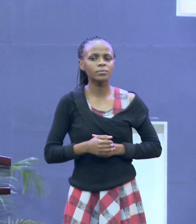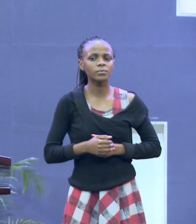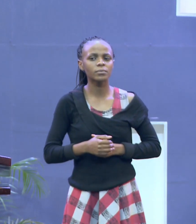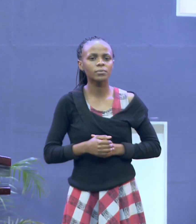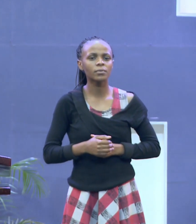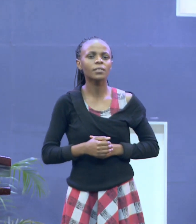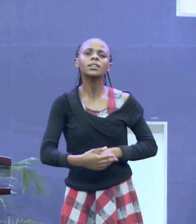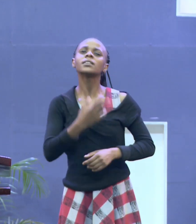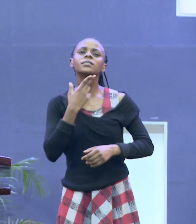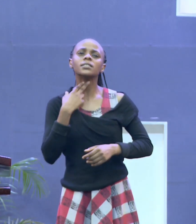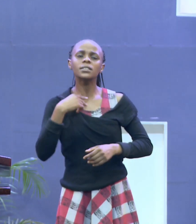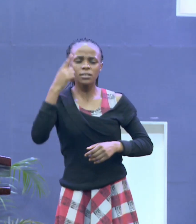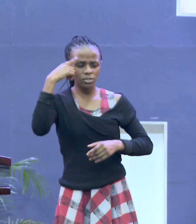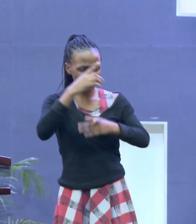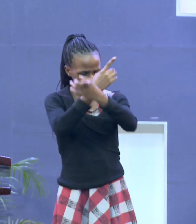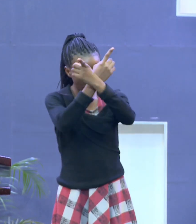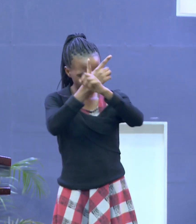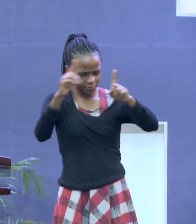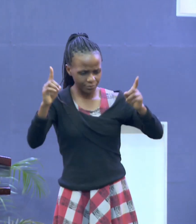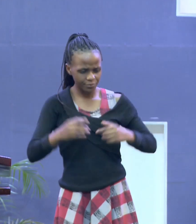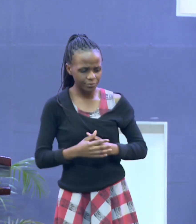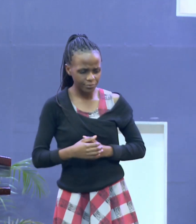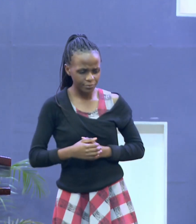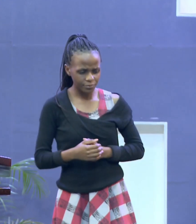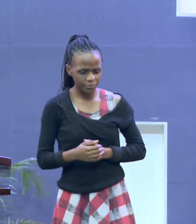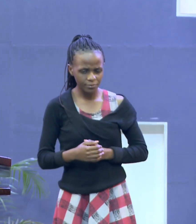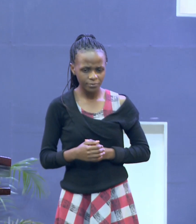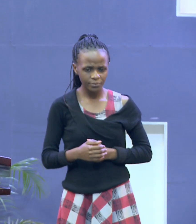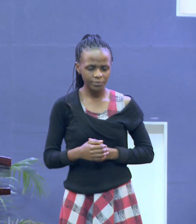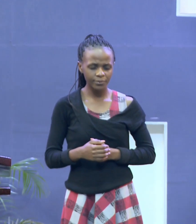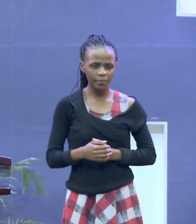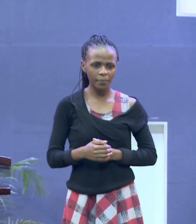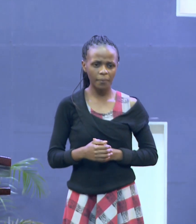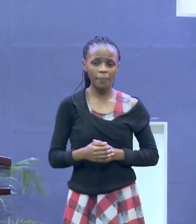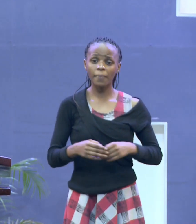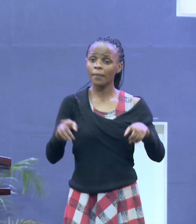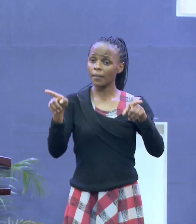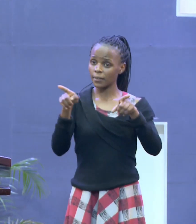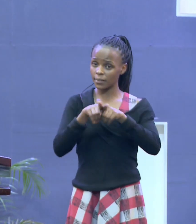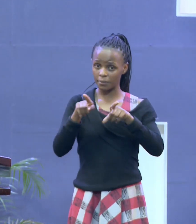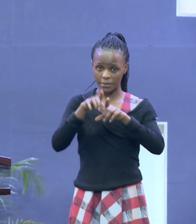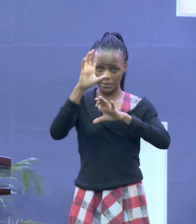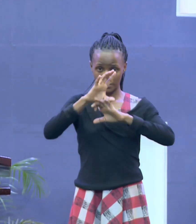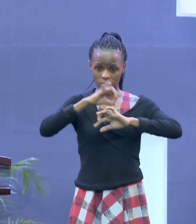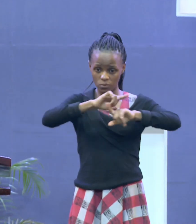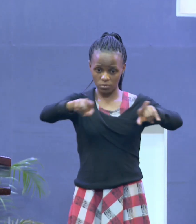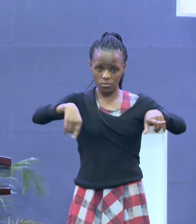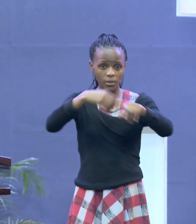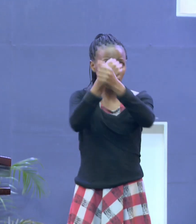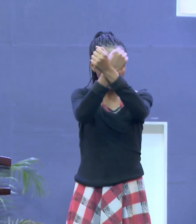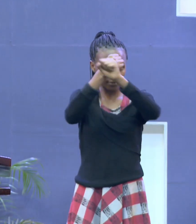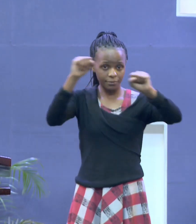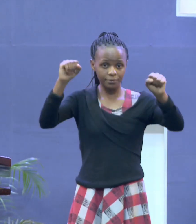The need for deliverance. Obwetaavu bw'okusumululwa. Nge kanisa twalokoka. As a church